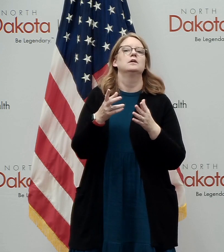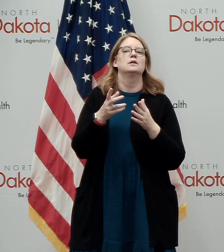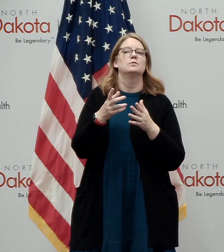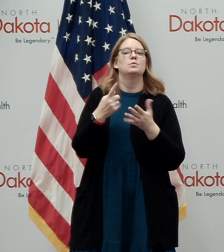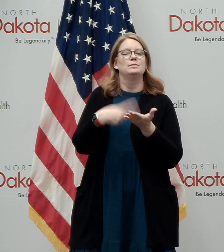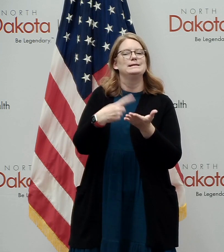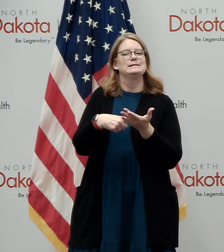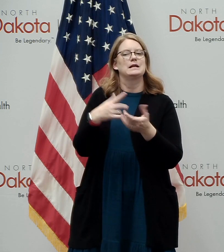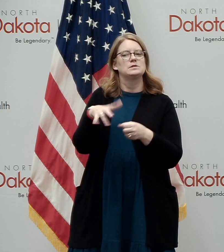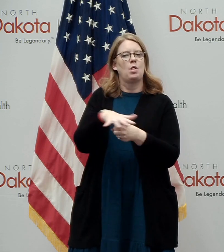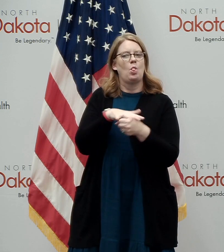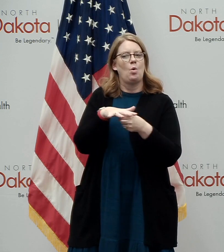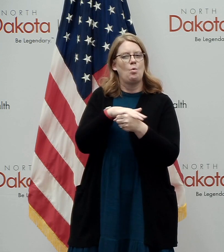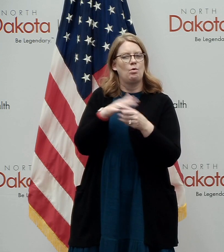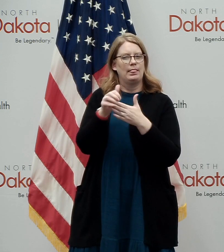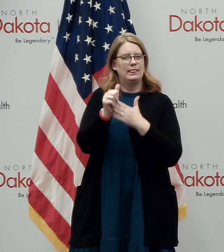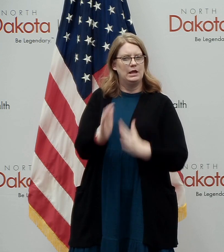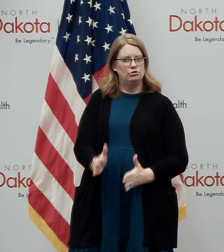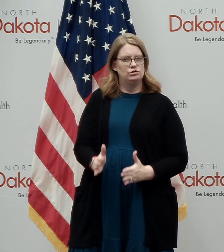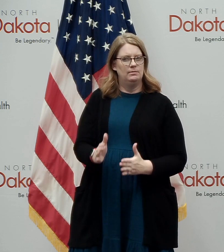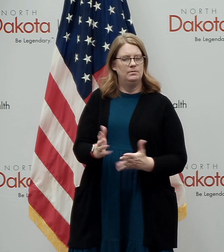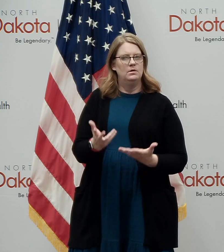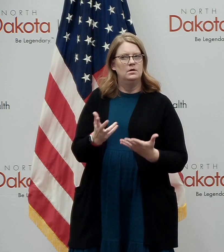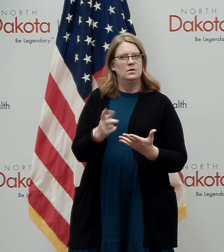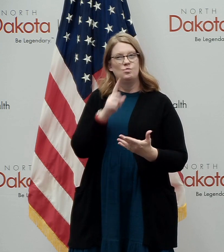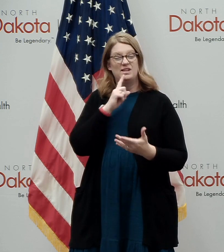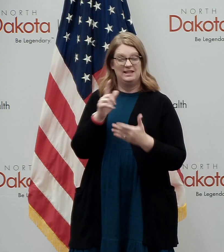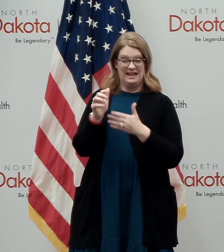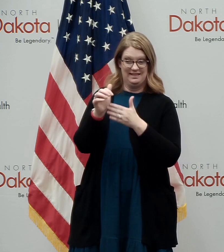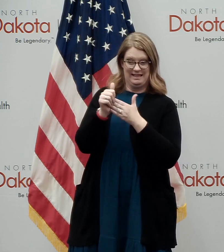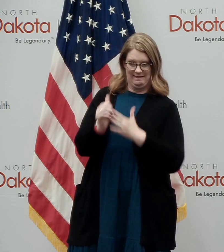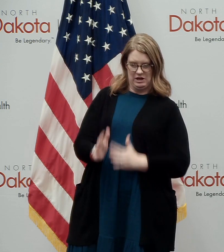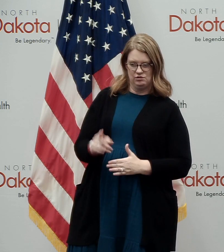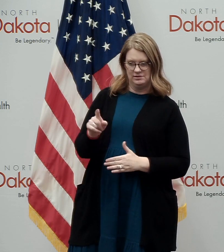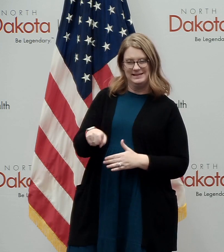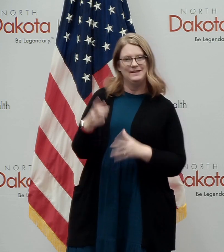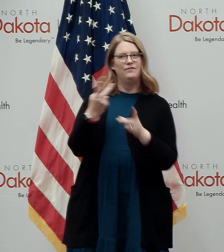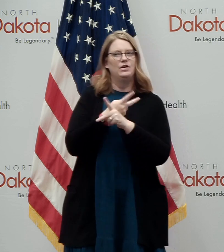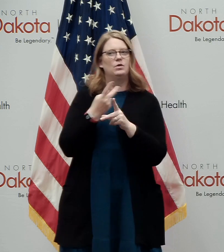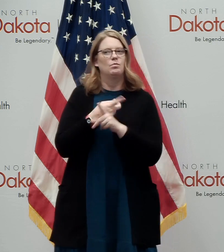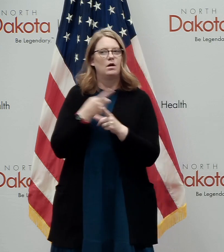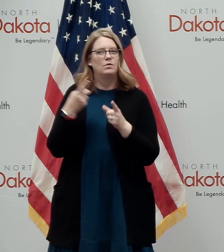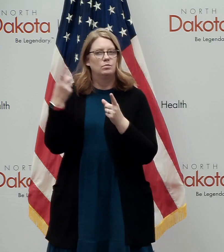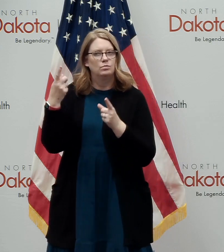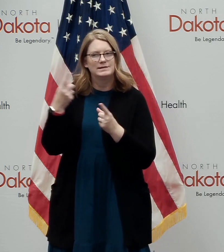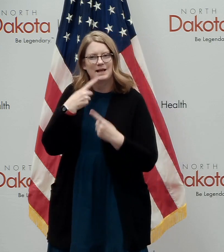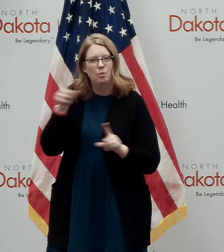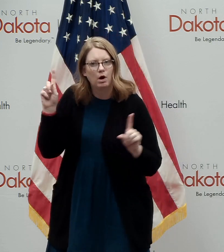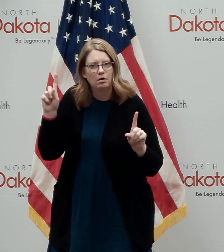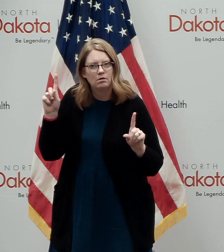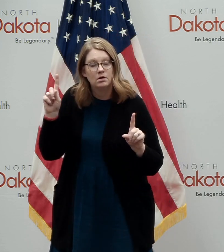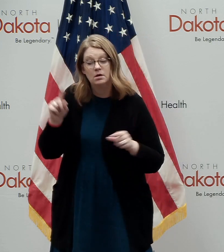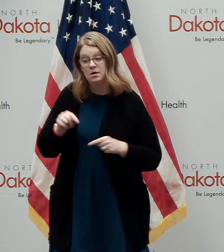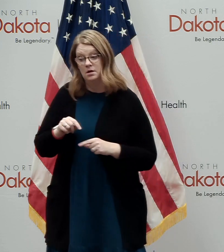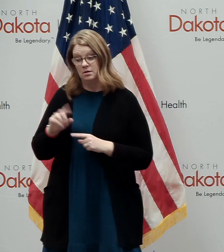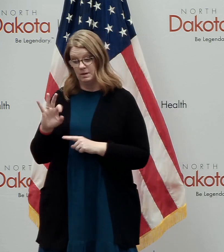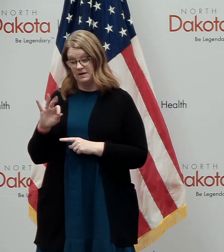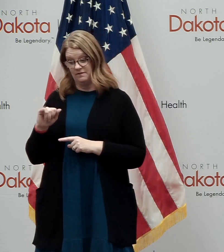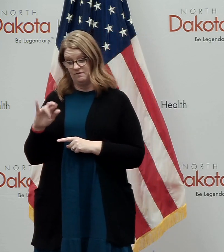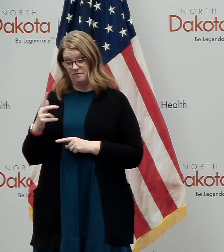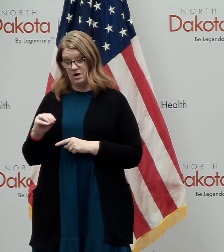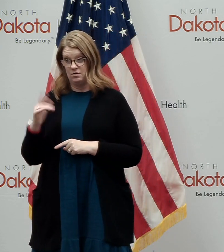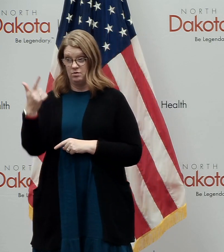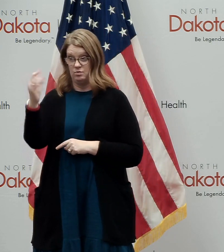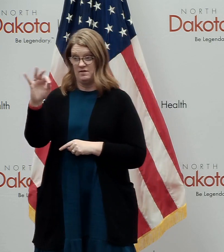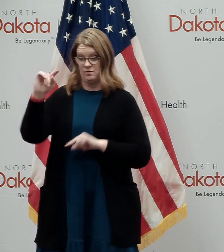leadership, then the local leaders have to figure out in their community what's going to work, because what might work in Fargo or Grand Forks may